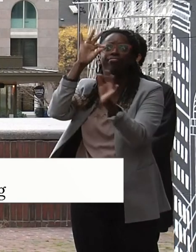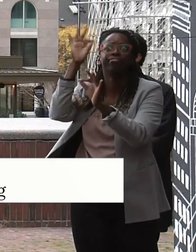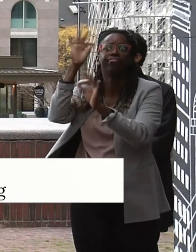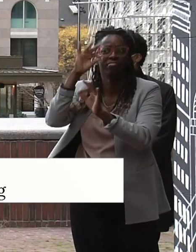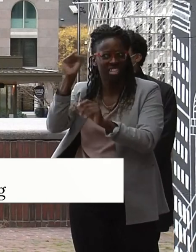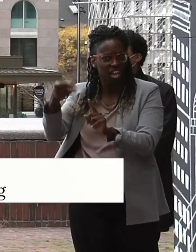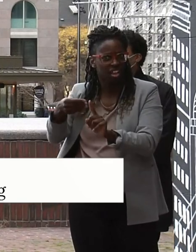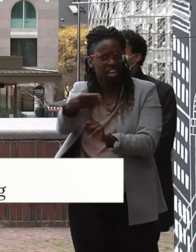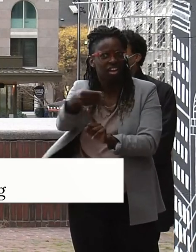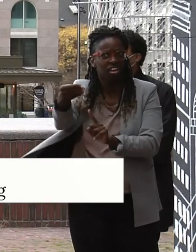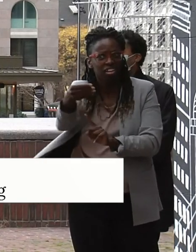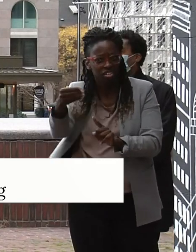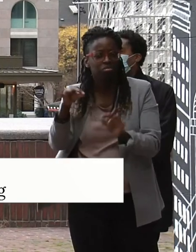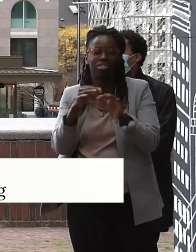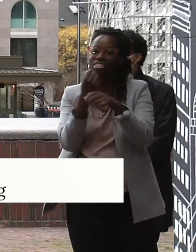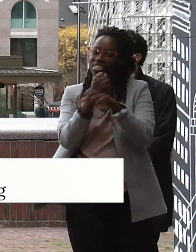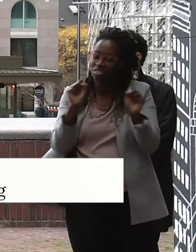safe.